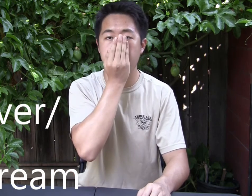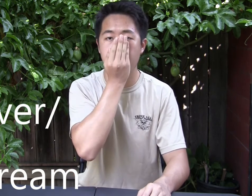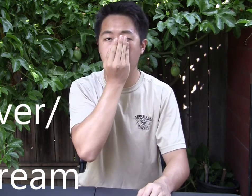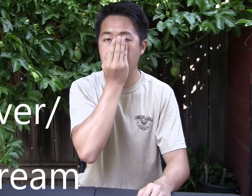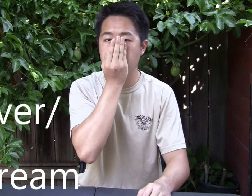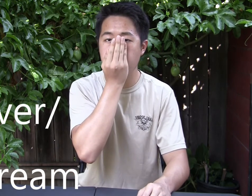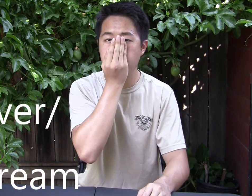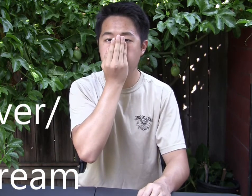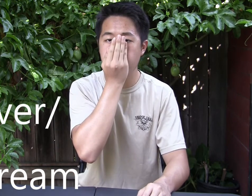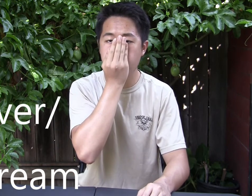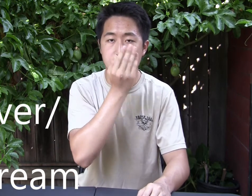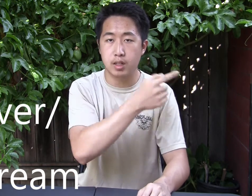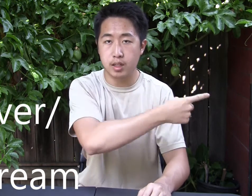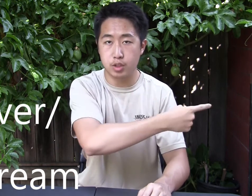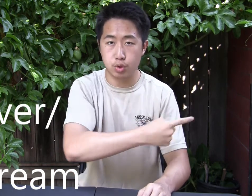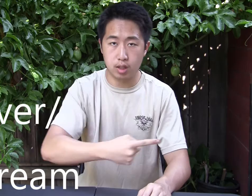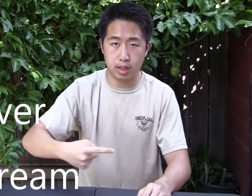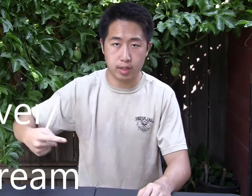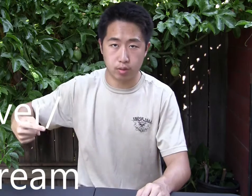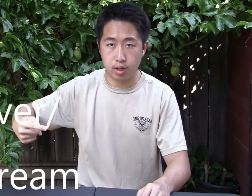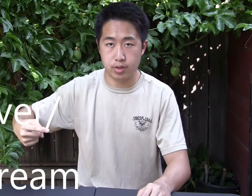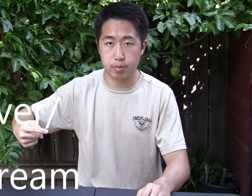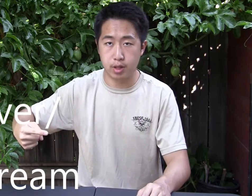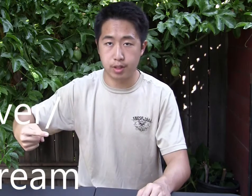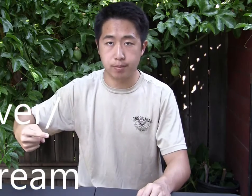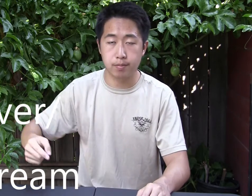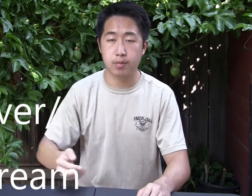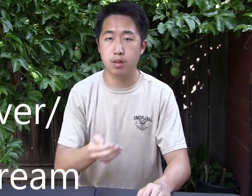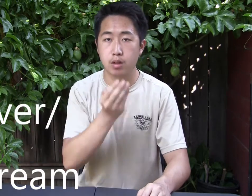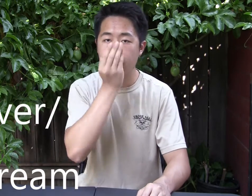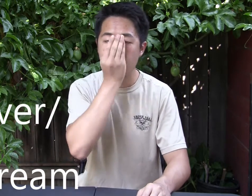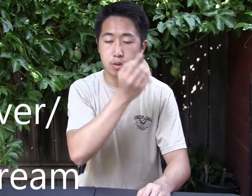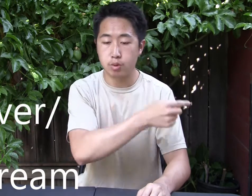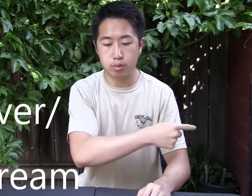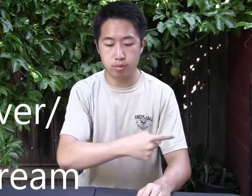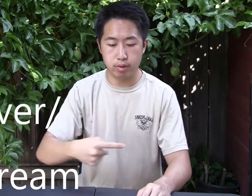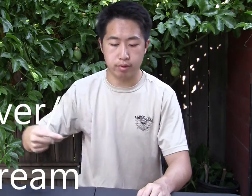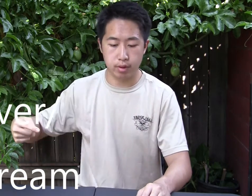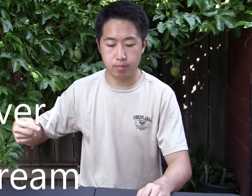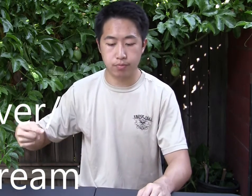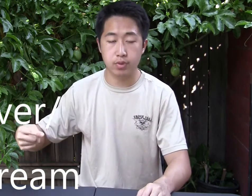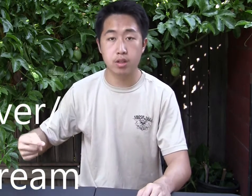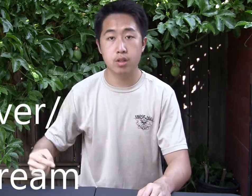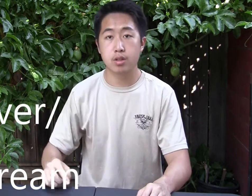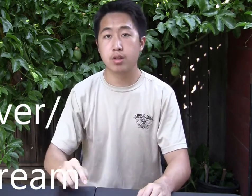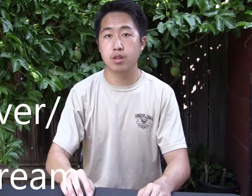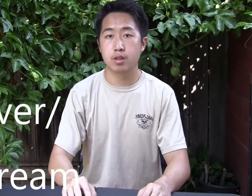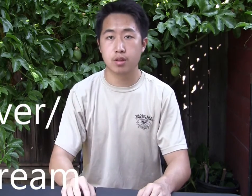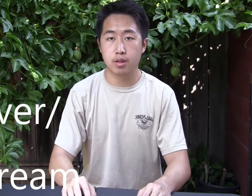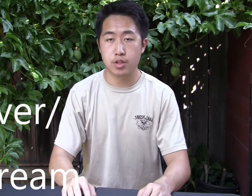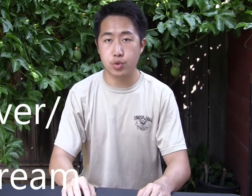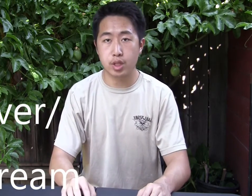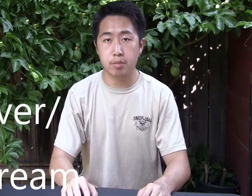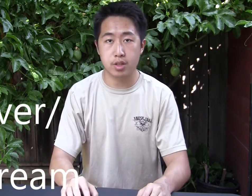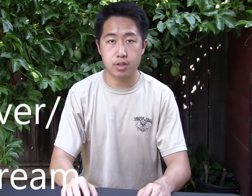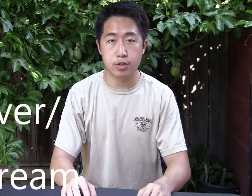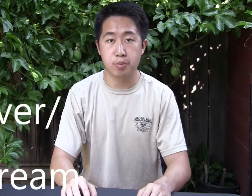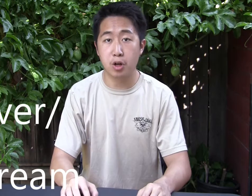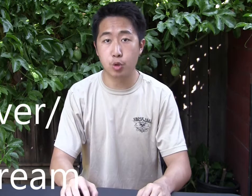for water, then draw a line across your body. River. The stream is a small